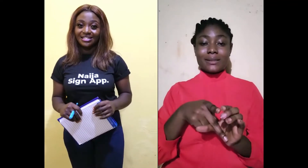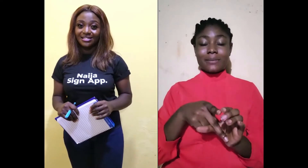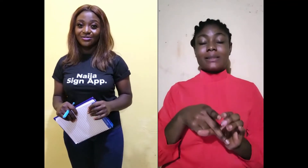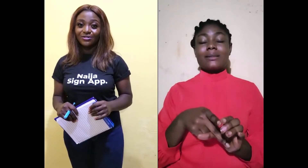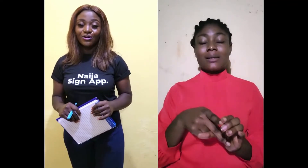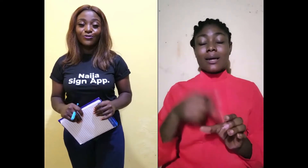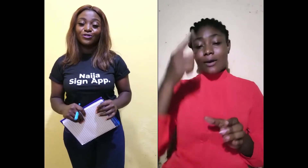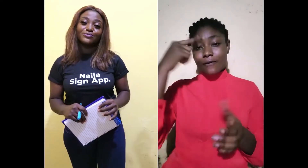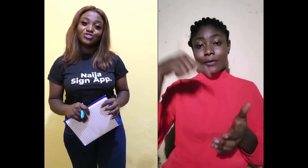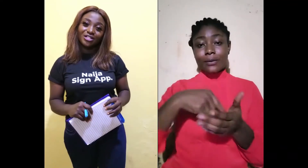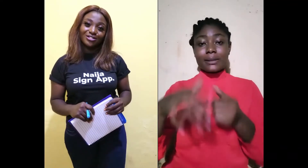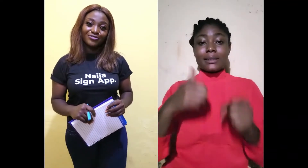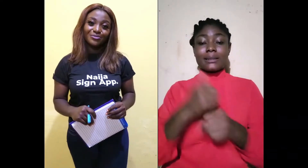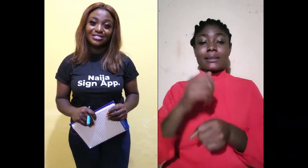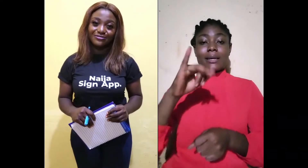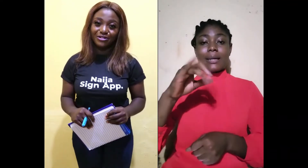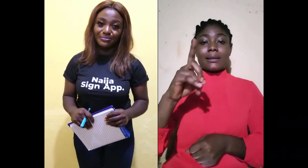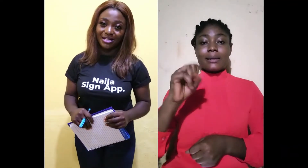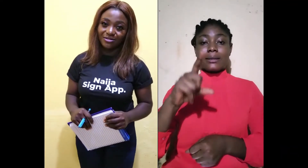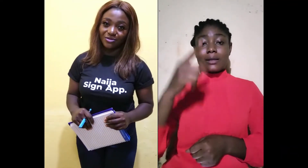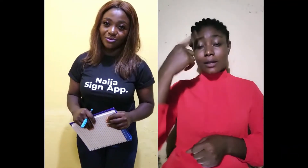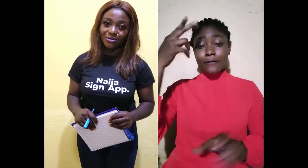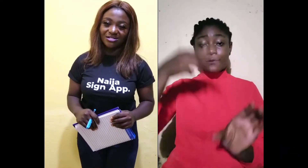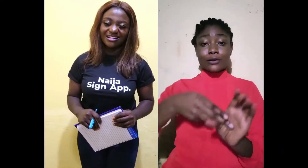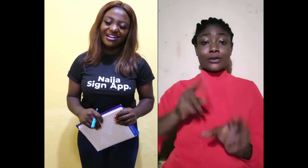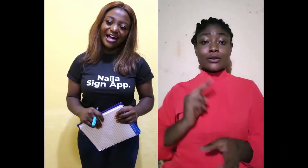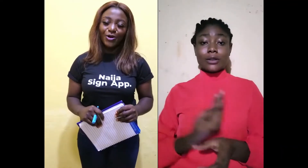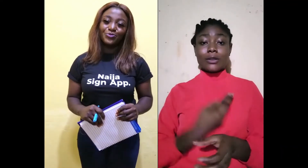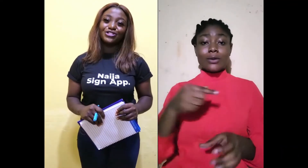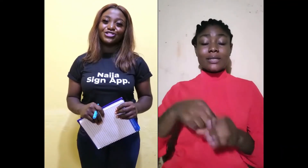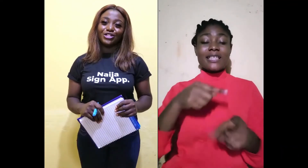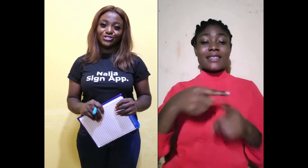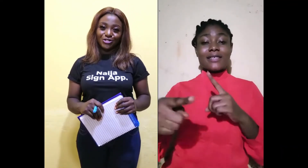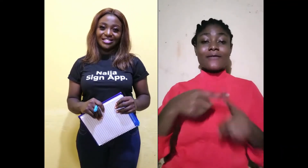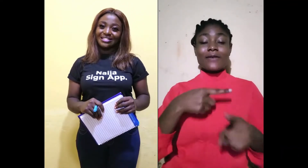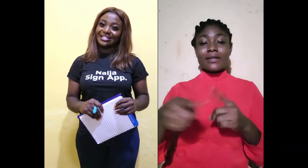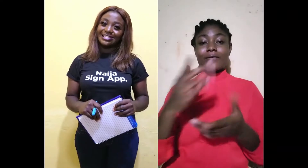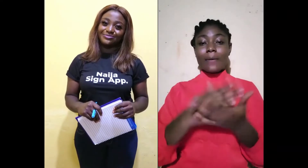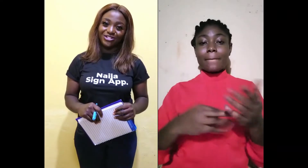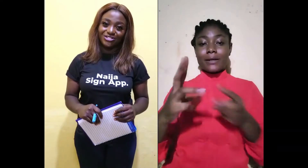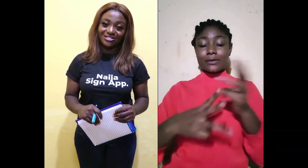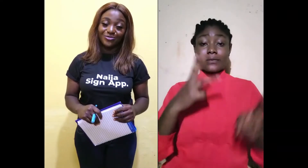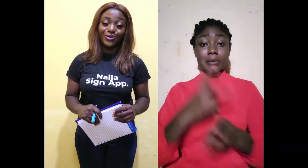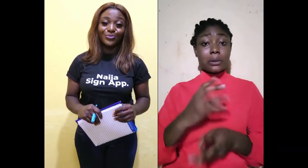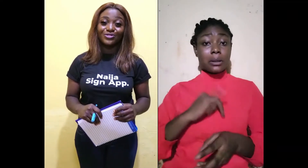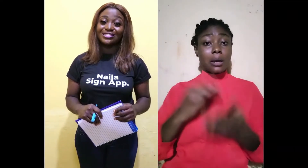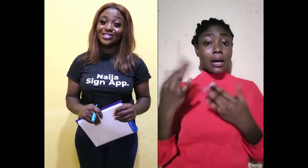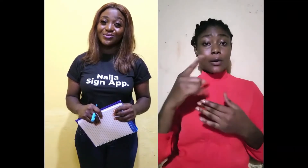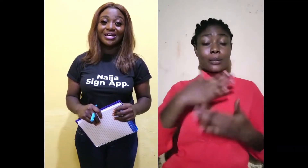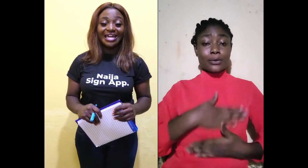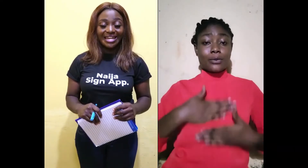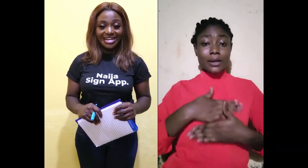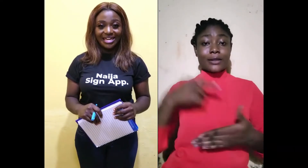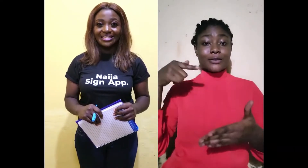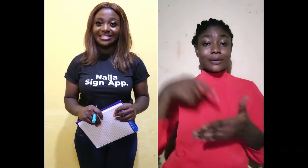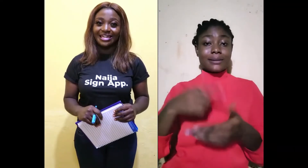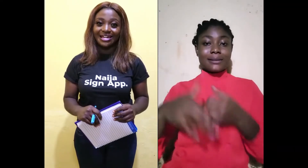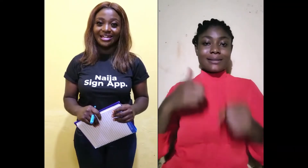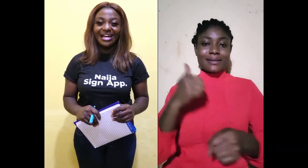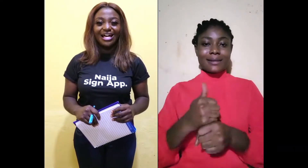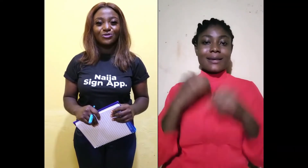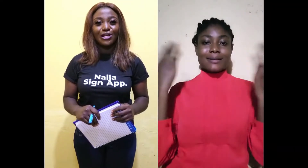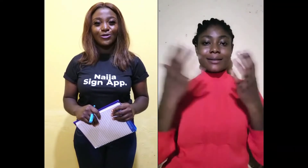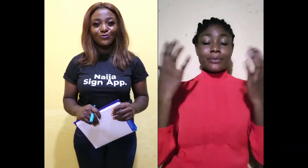year's IDSL for joining us from different parts of the world. I hope you enjoyed this celebration and we hope to see you next